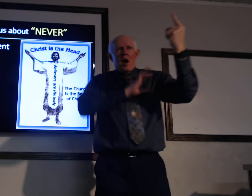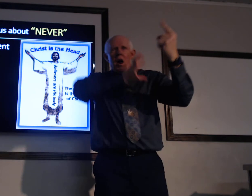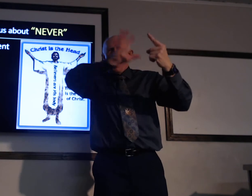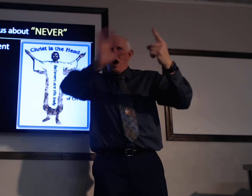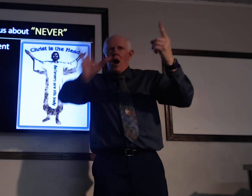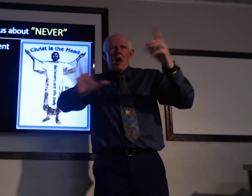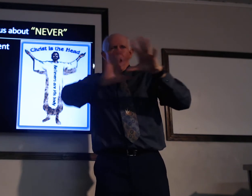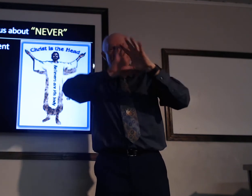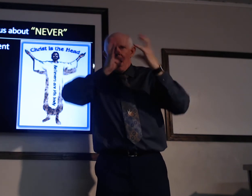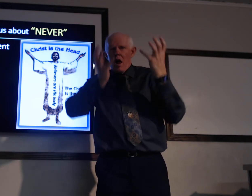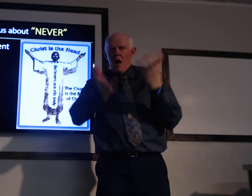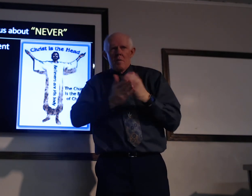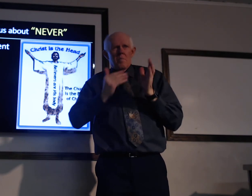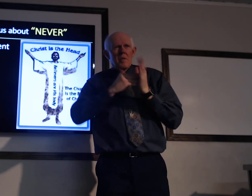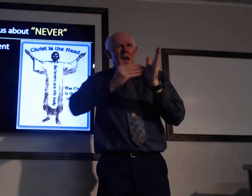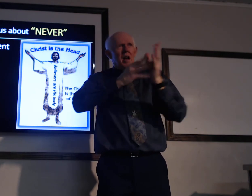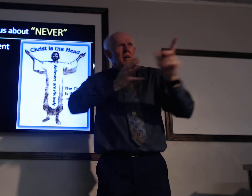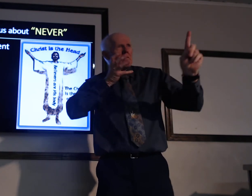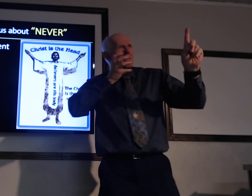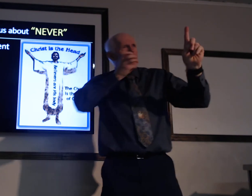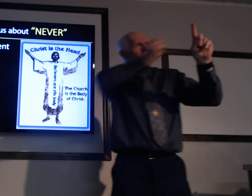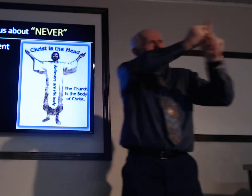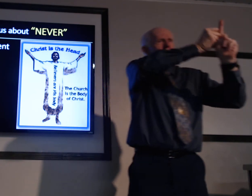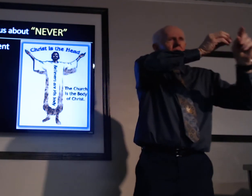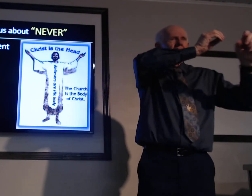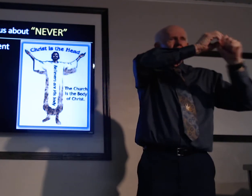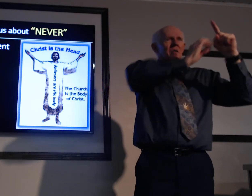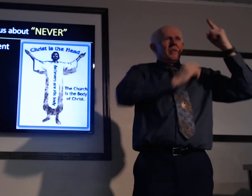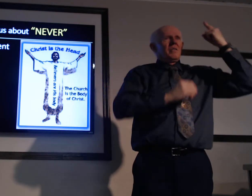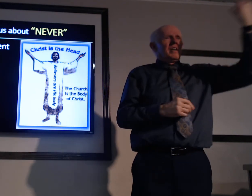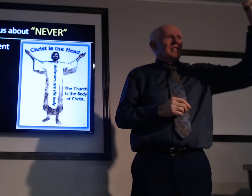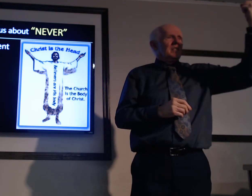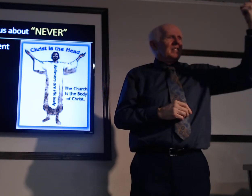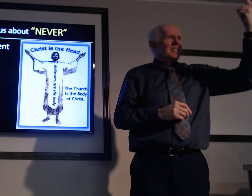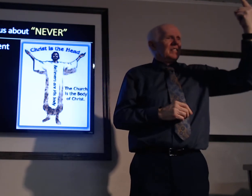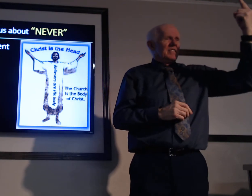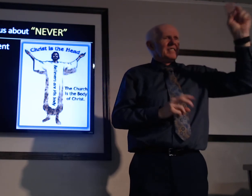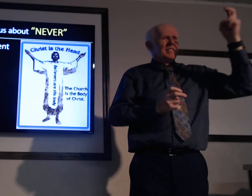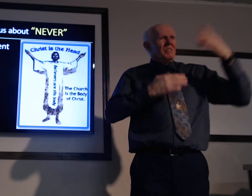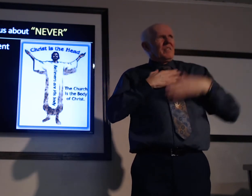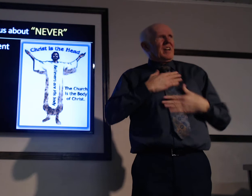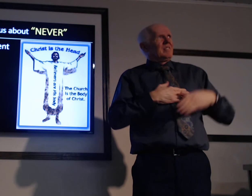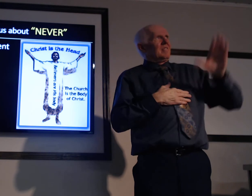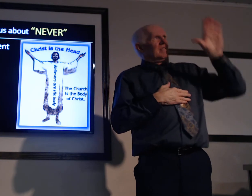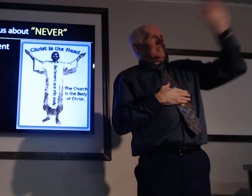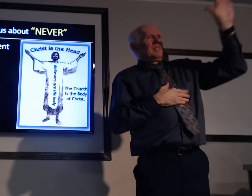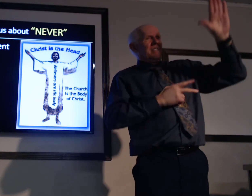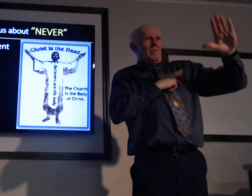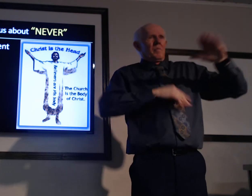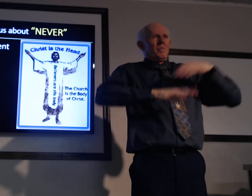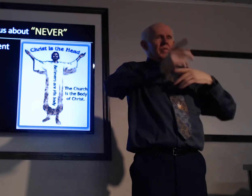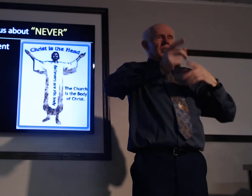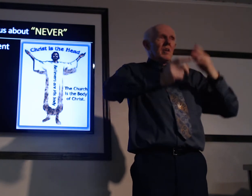one. Everyone who comes to Christ is in part of his